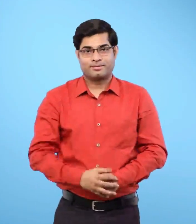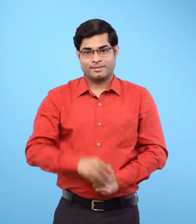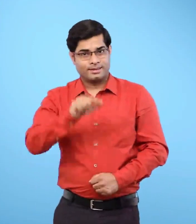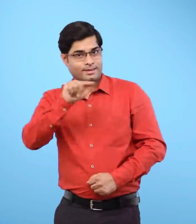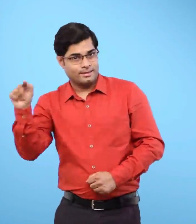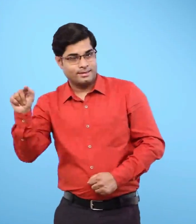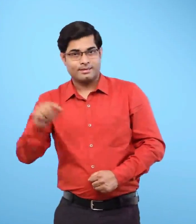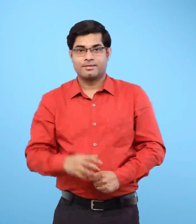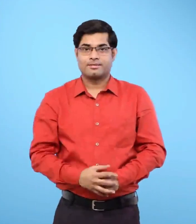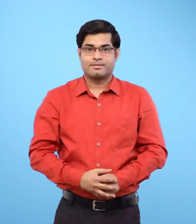Dash.